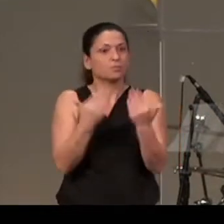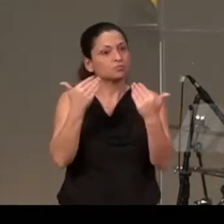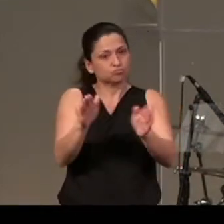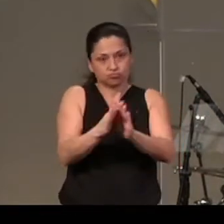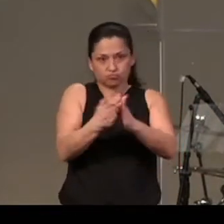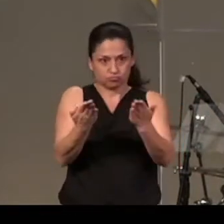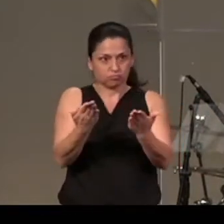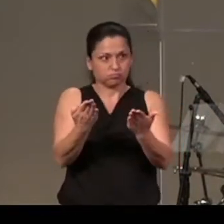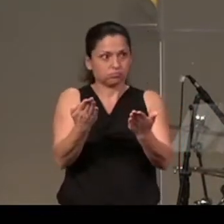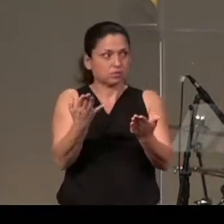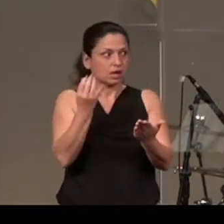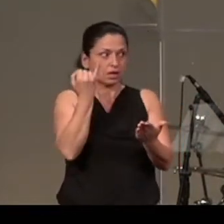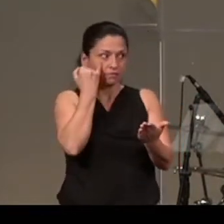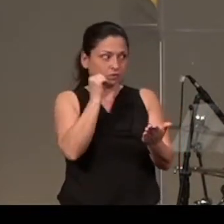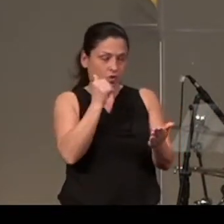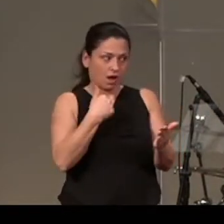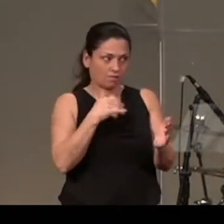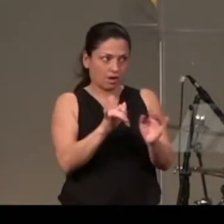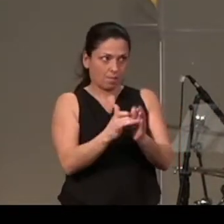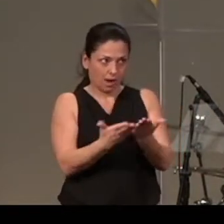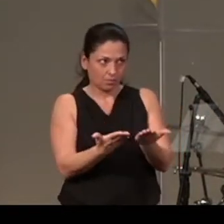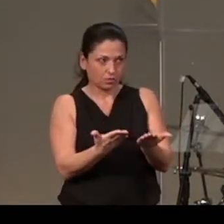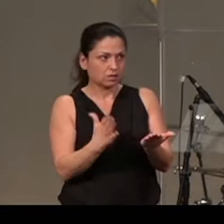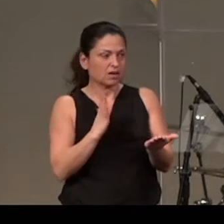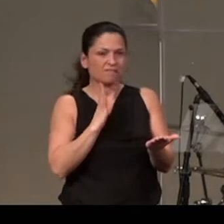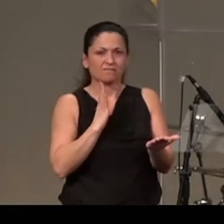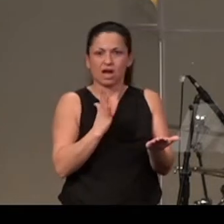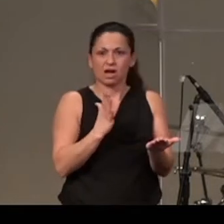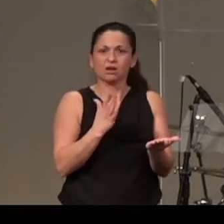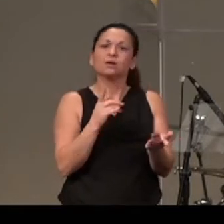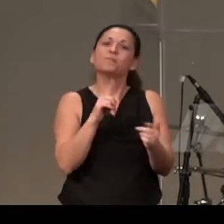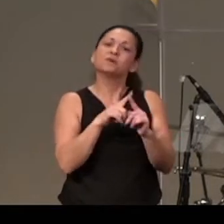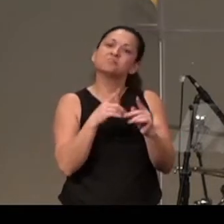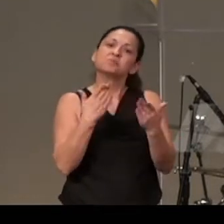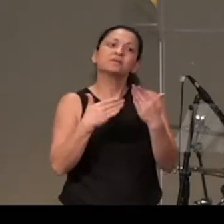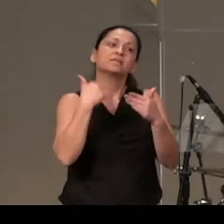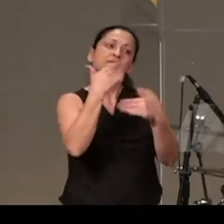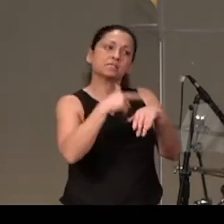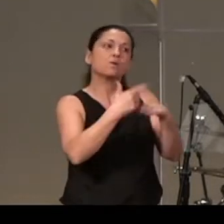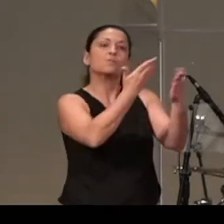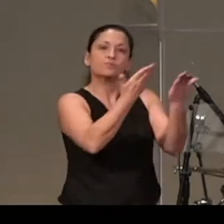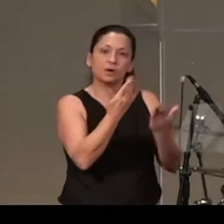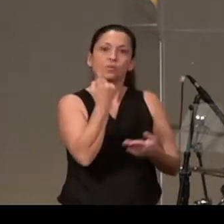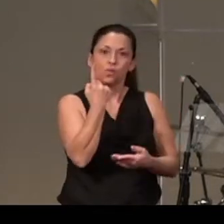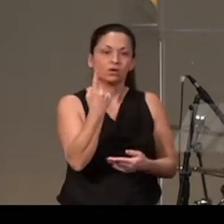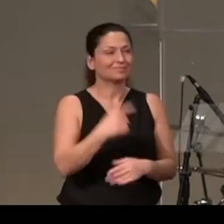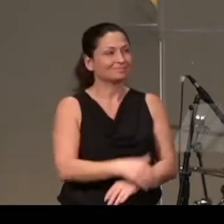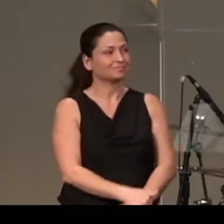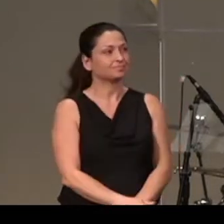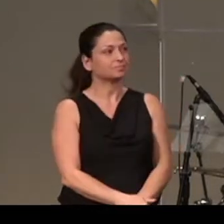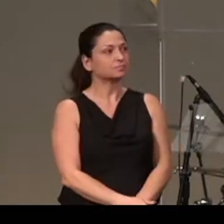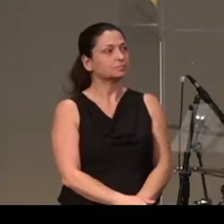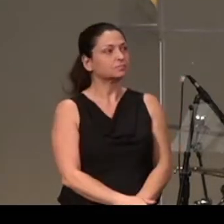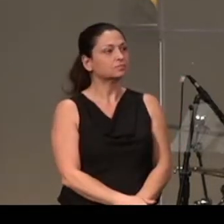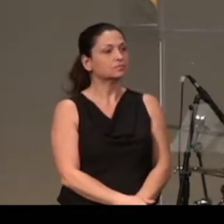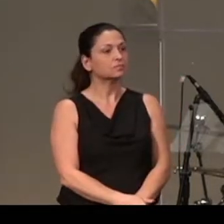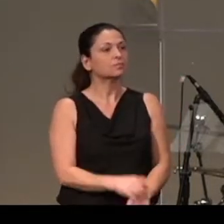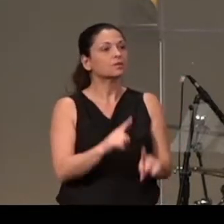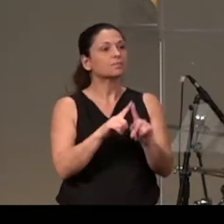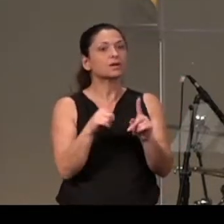we're going to do. And if you don't have a Bible, bring one. It's all about Jesus. But John 8 begins, there's a woman caught in